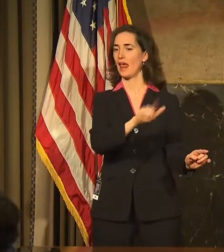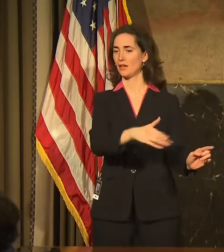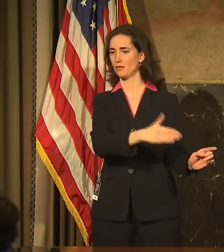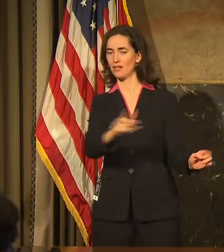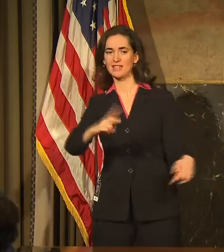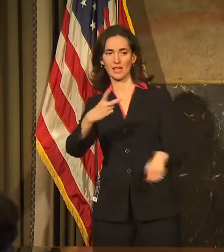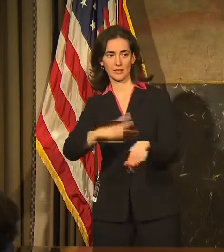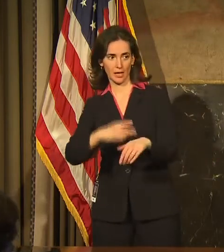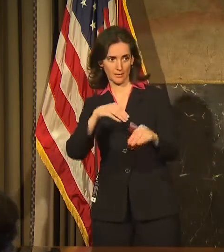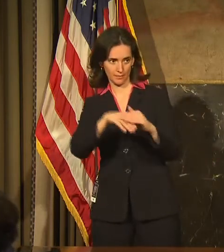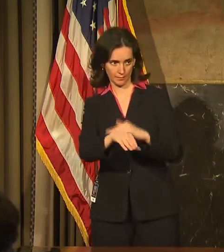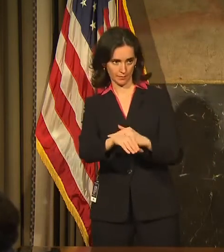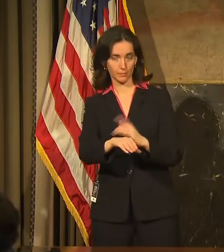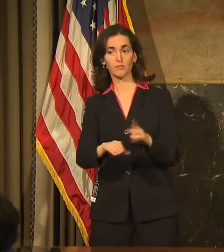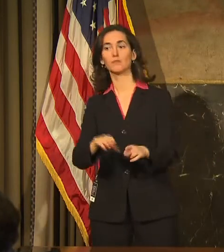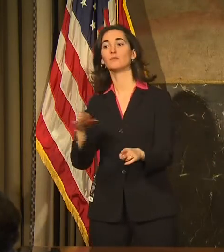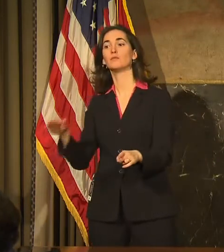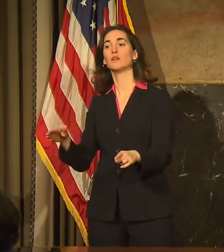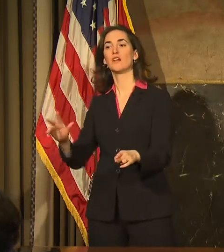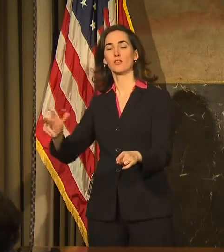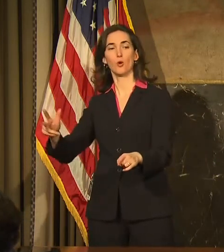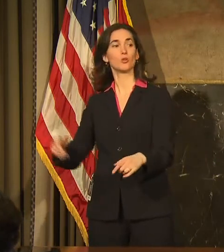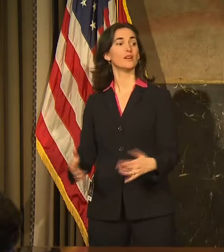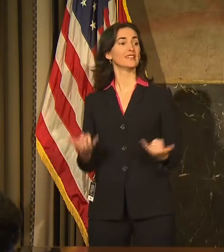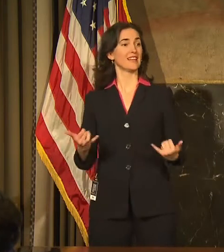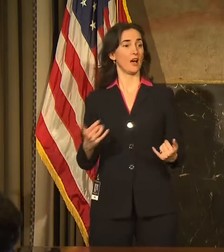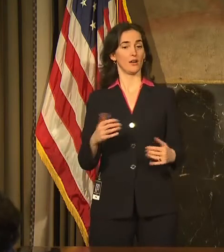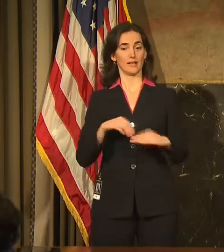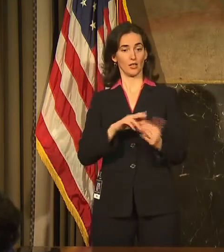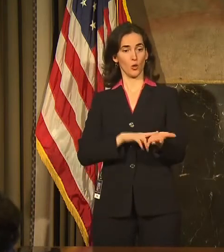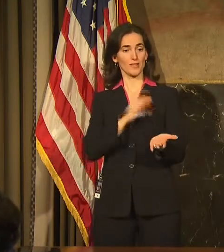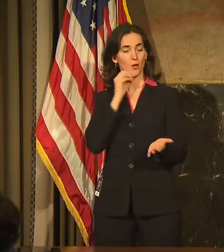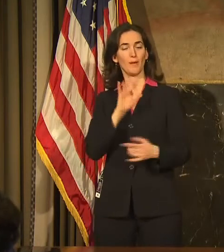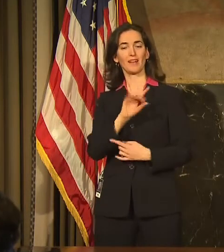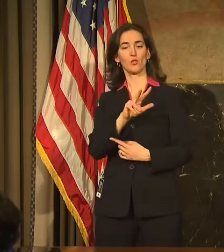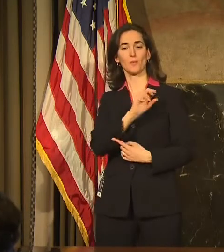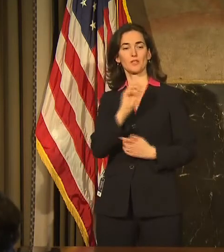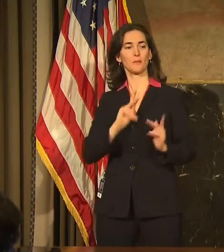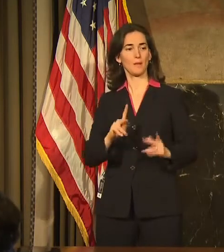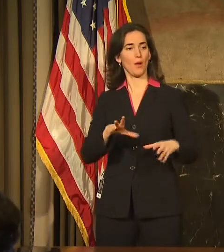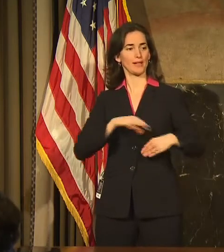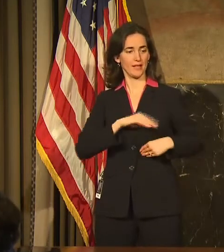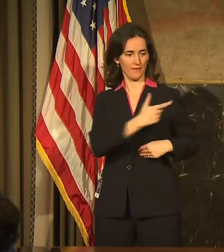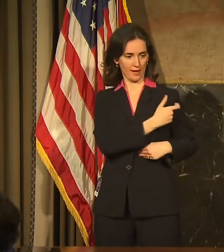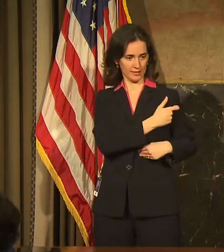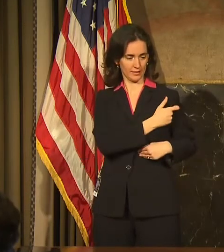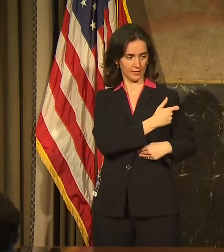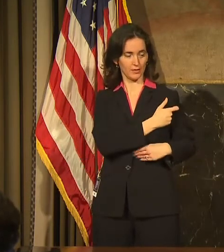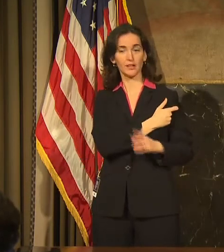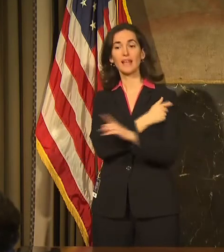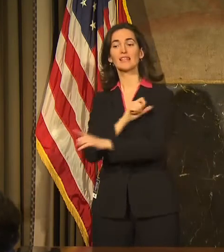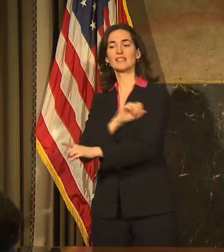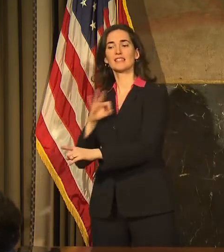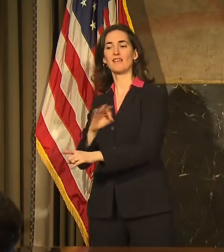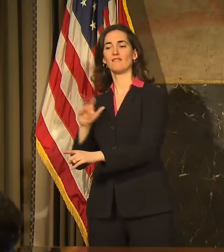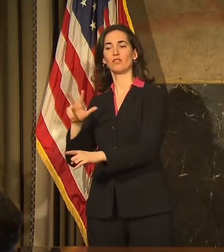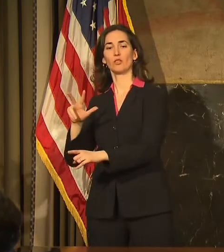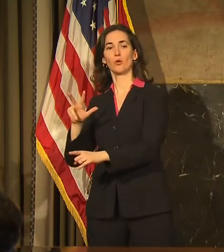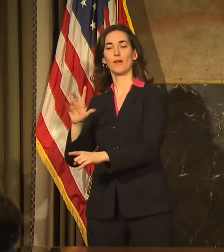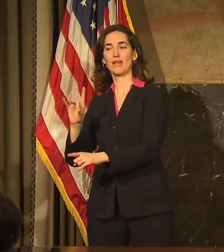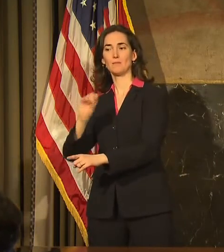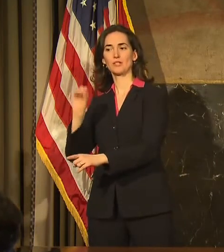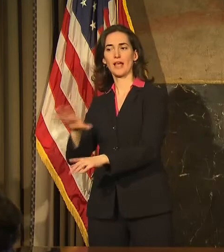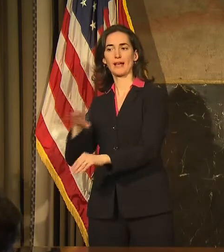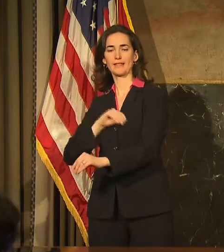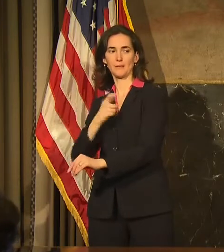in the nursing homes, 83% of residents have taken the vaccine, and 38% of staff have.